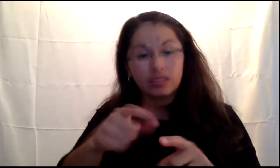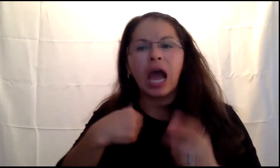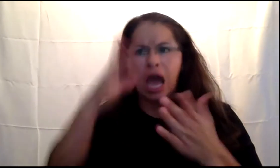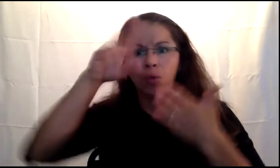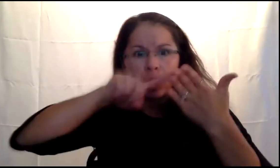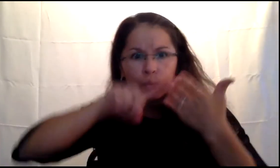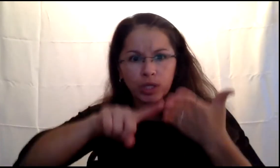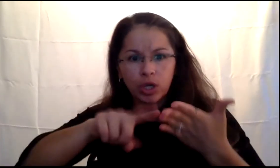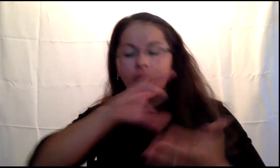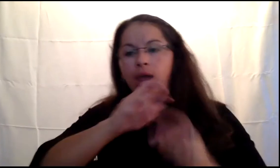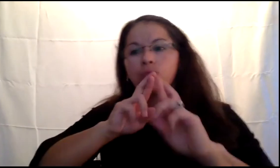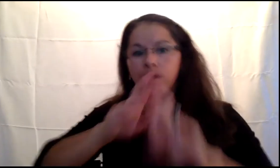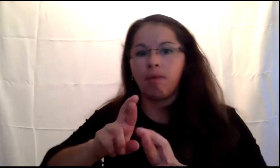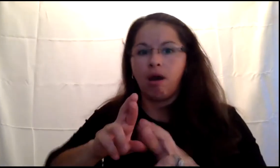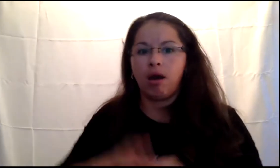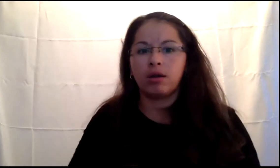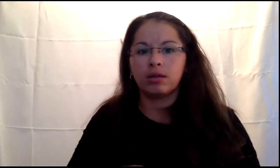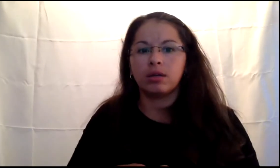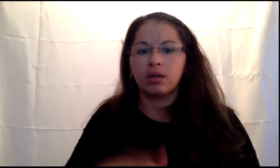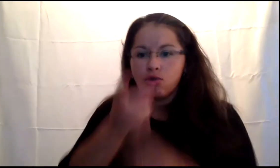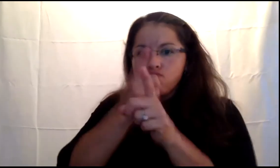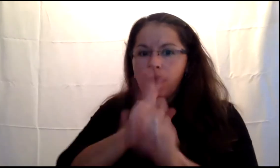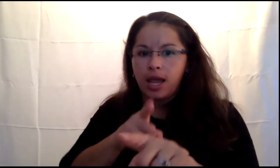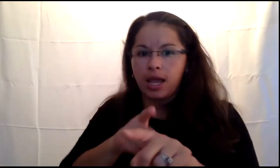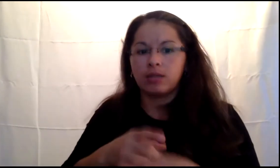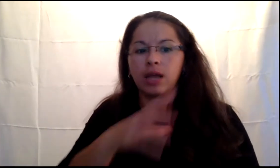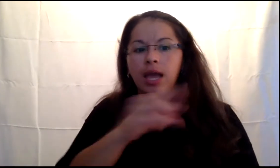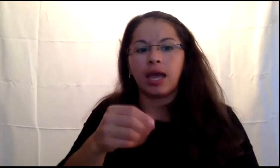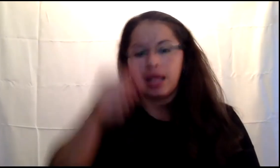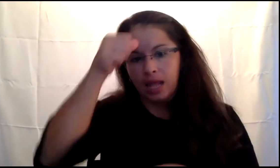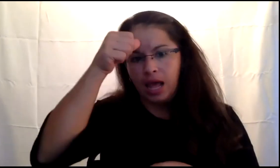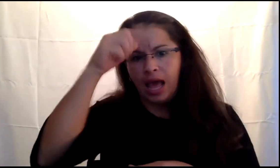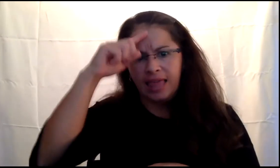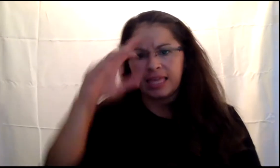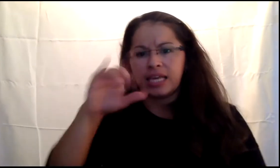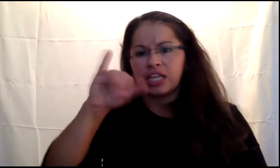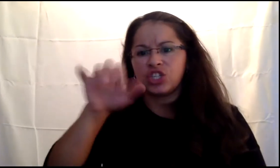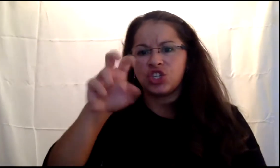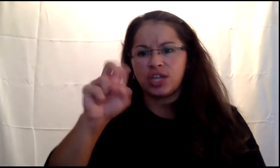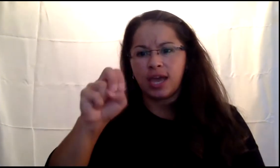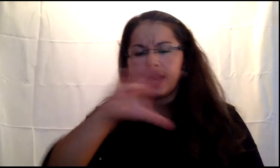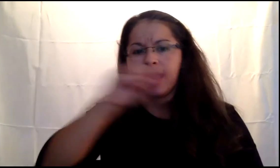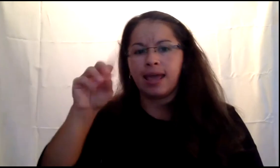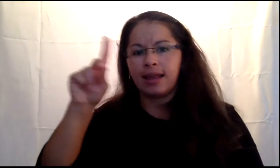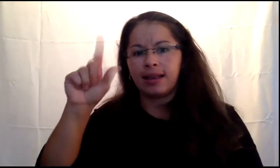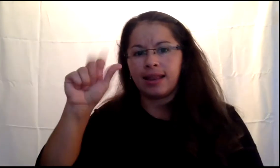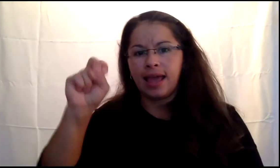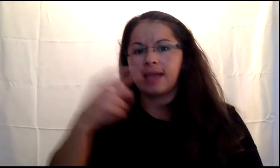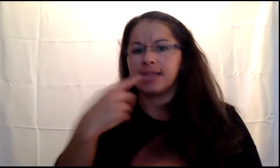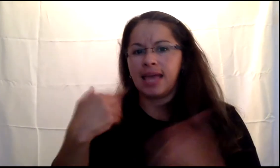believe that Jen and Dan said they had everybody's information. They could send it out as follow-up for everybody else. I